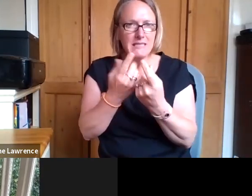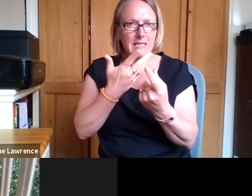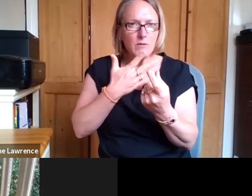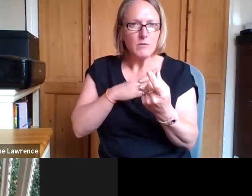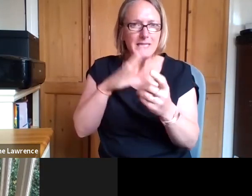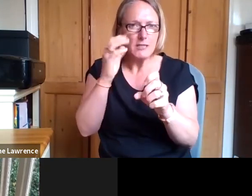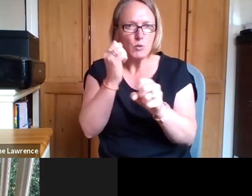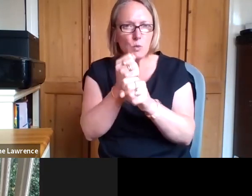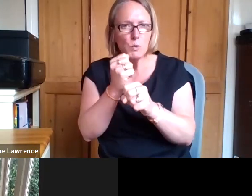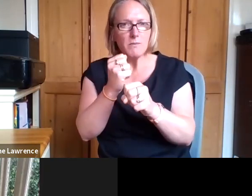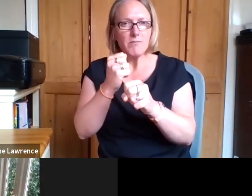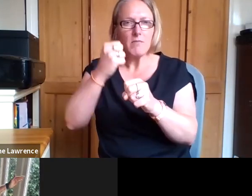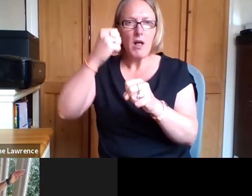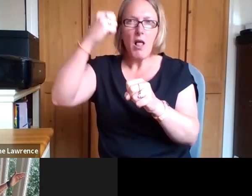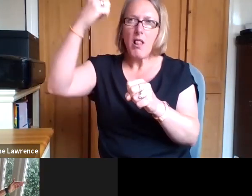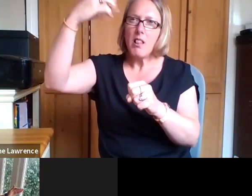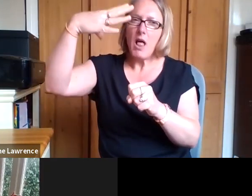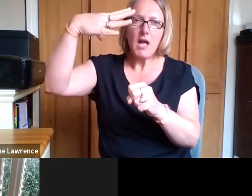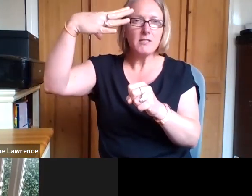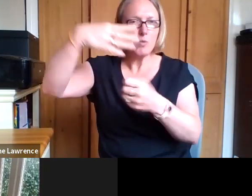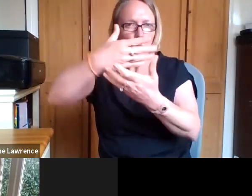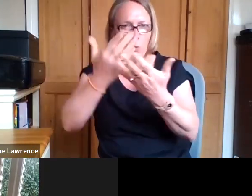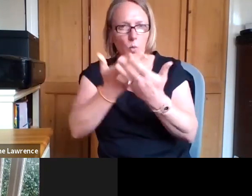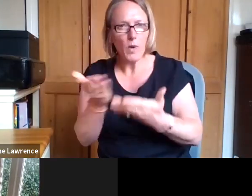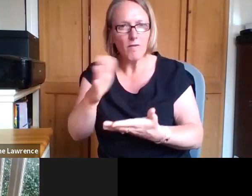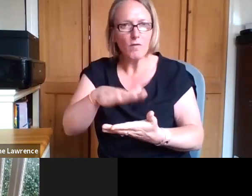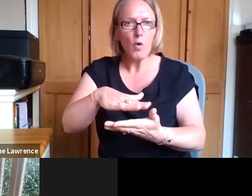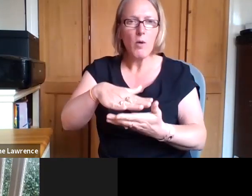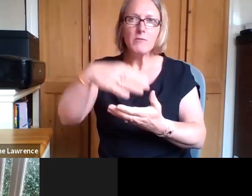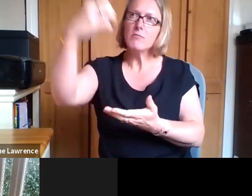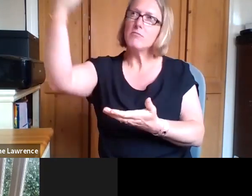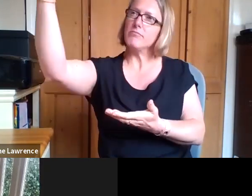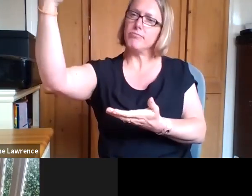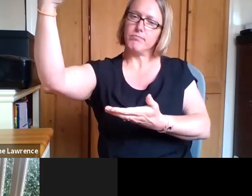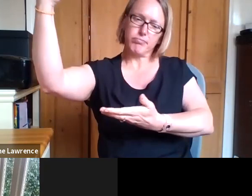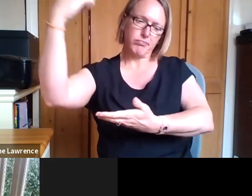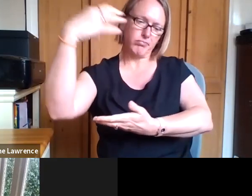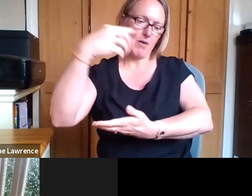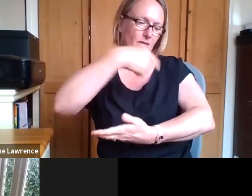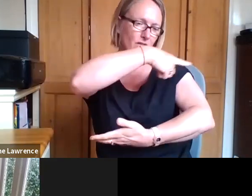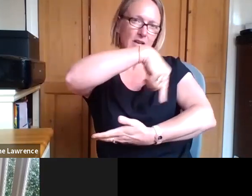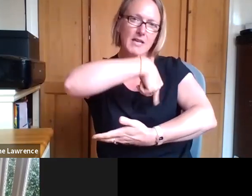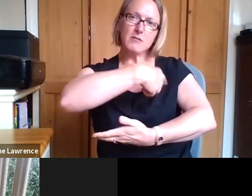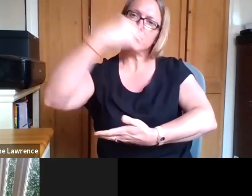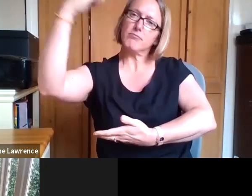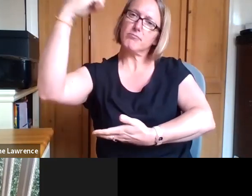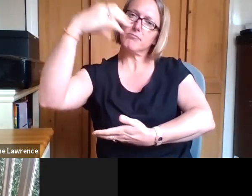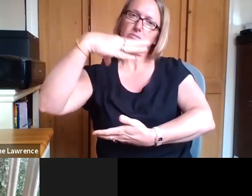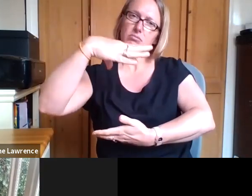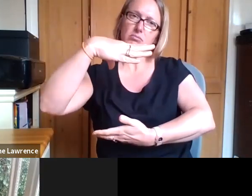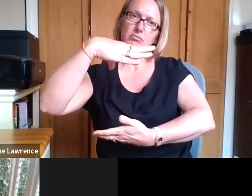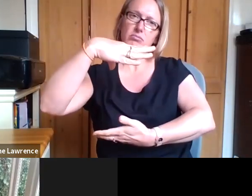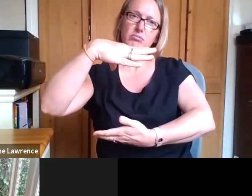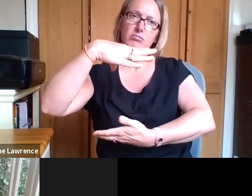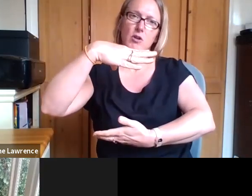light coming down that way towards the face, and not going, as many people